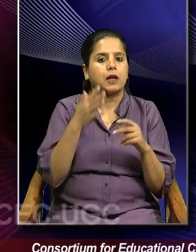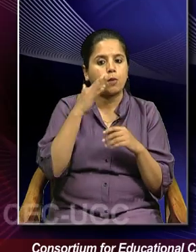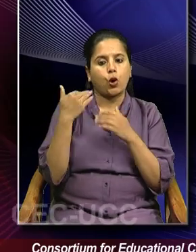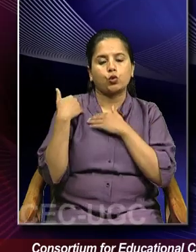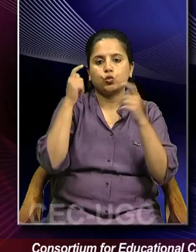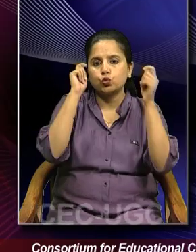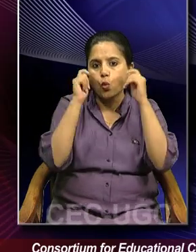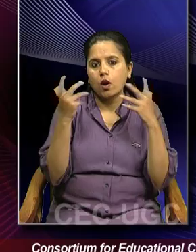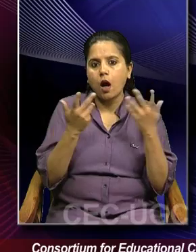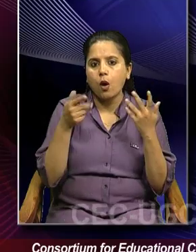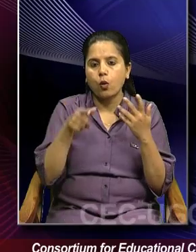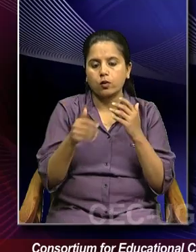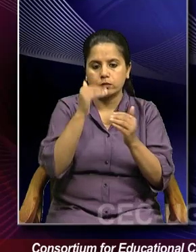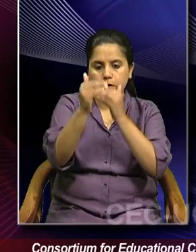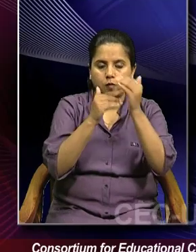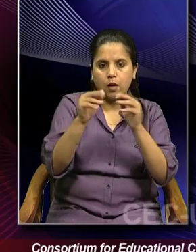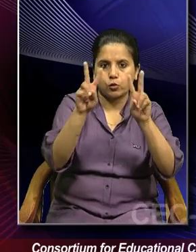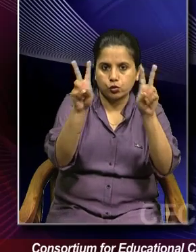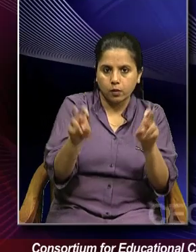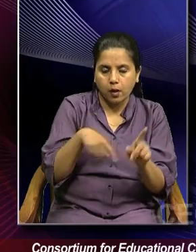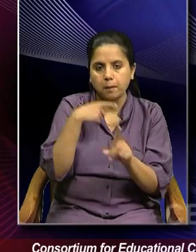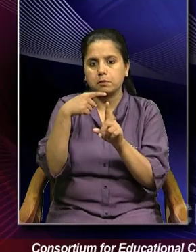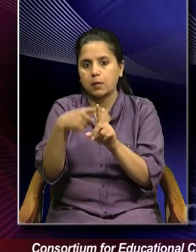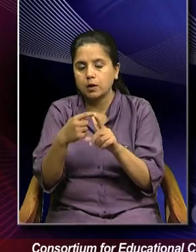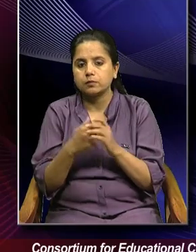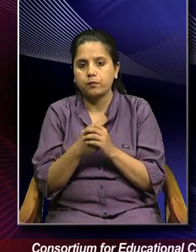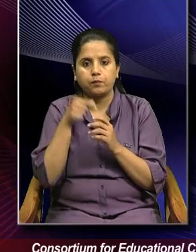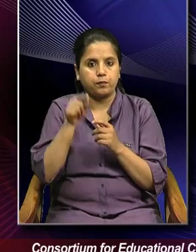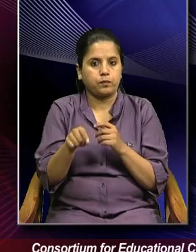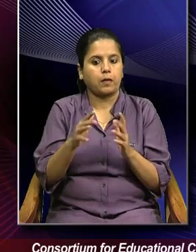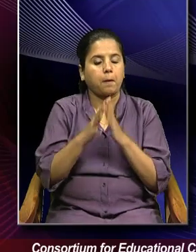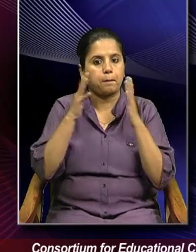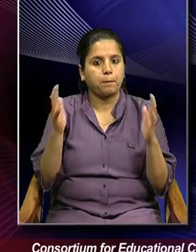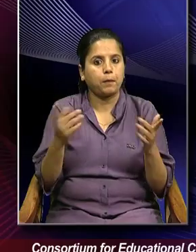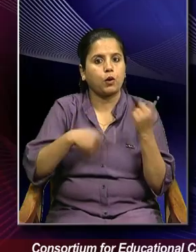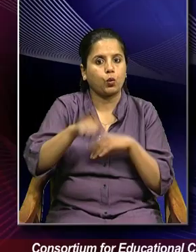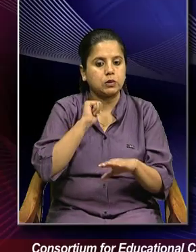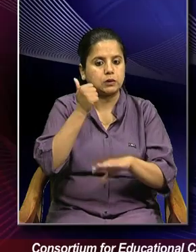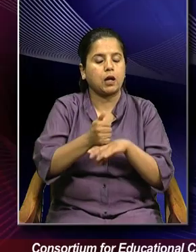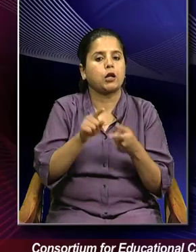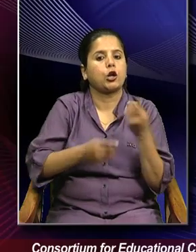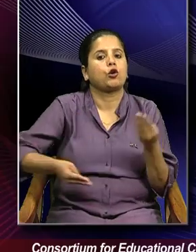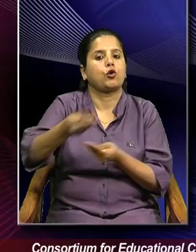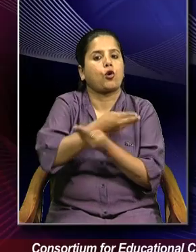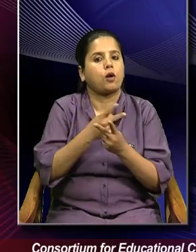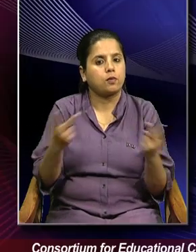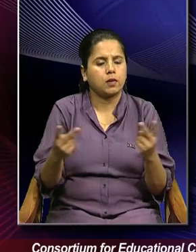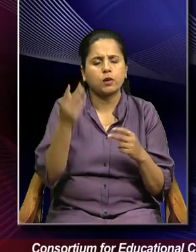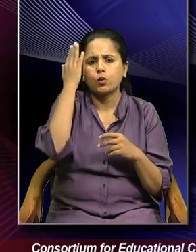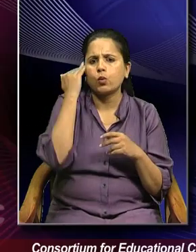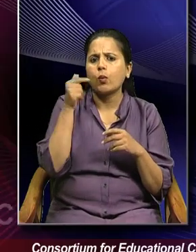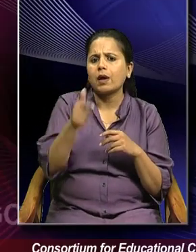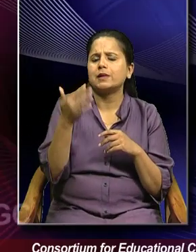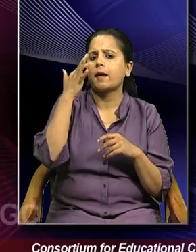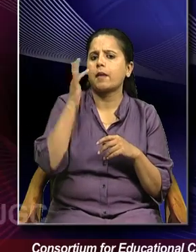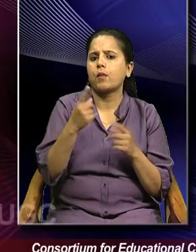role in development issues as well as in the bigger setup of the economy. Why it becomes